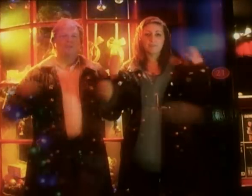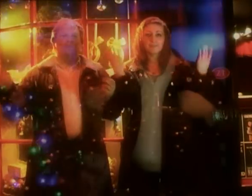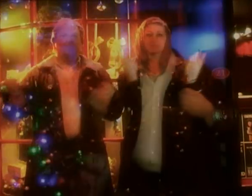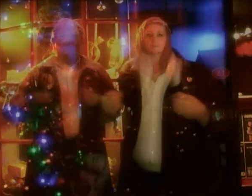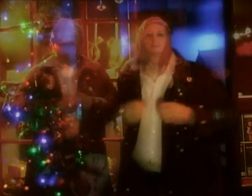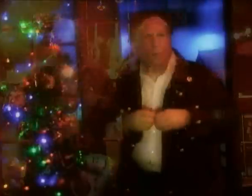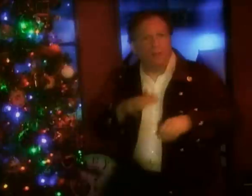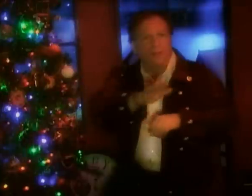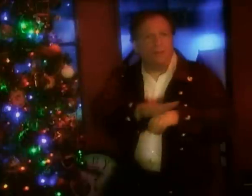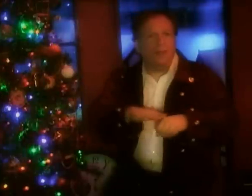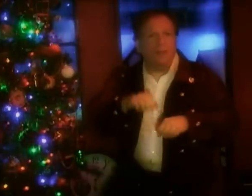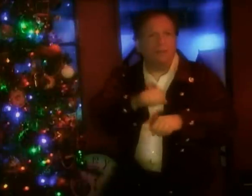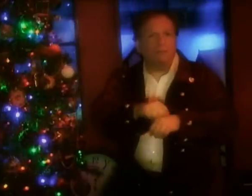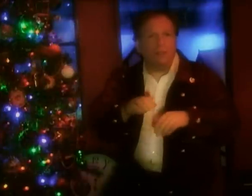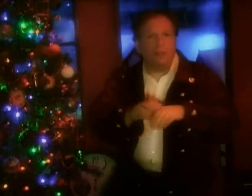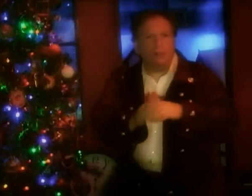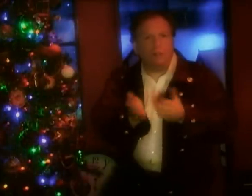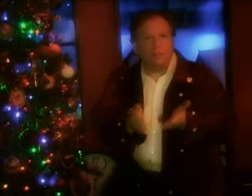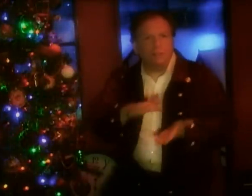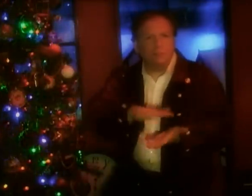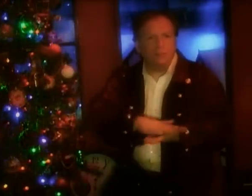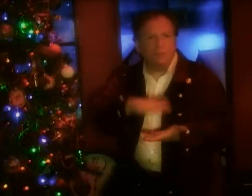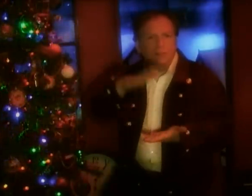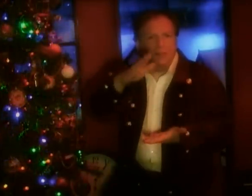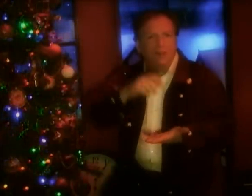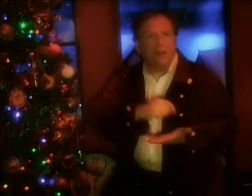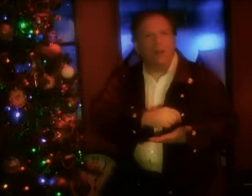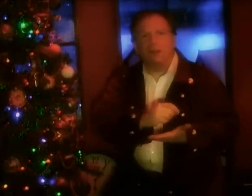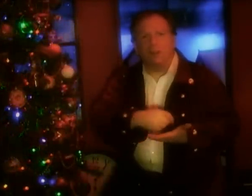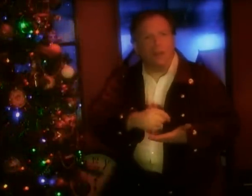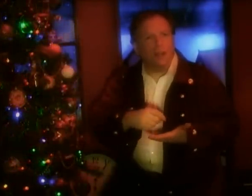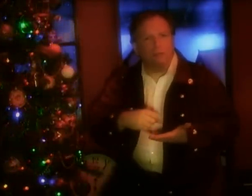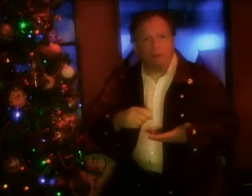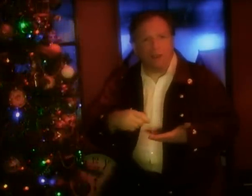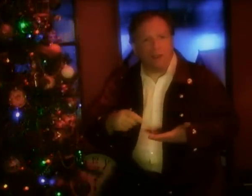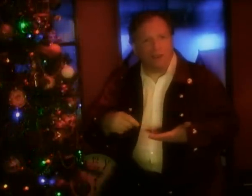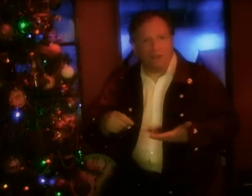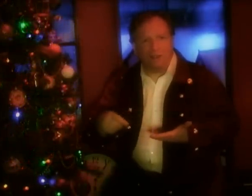With every Christmas card I write